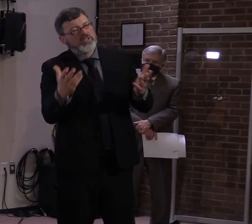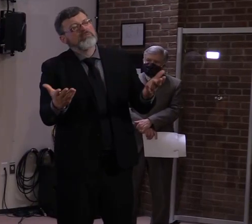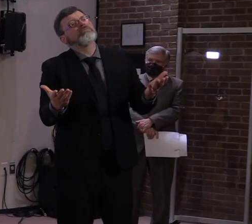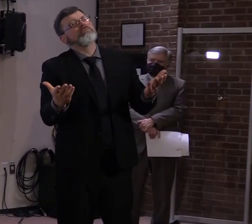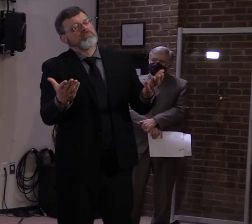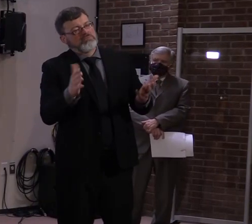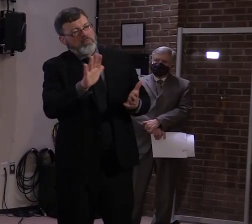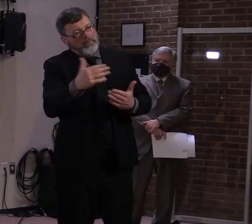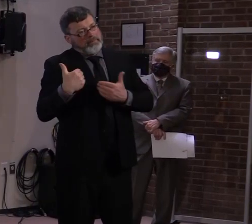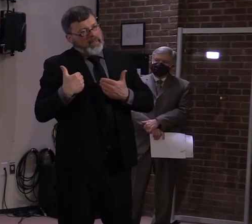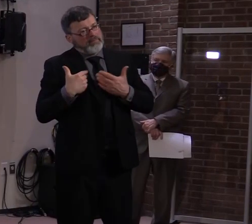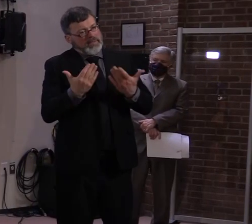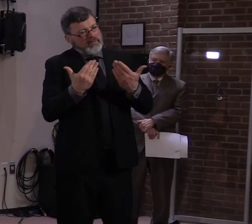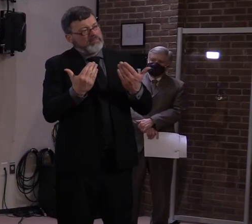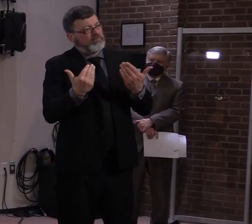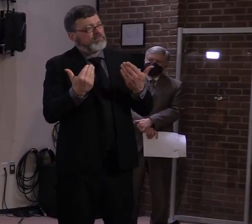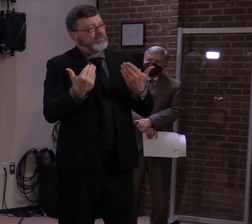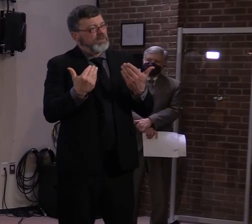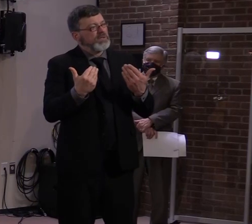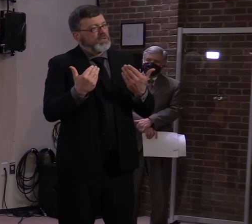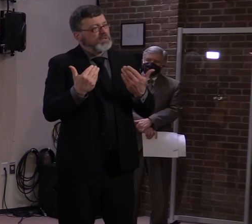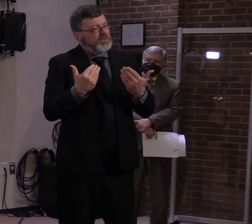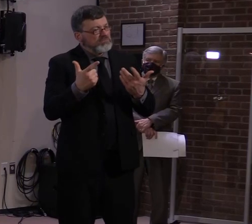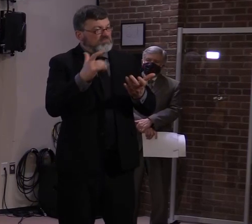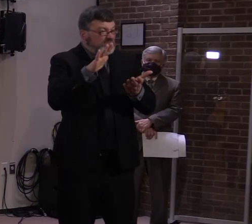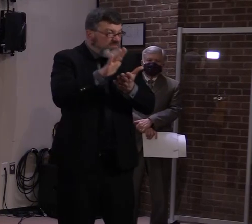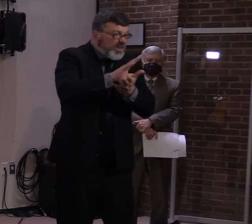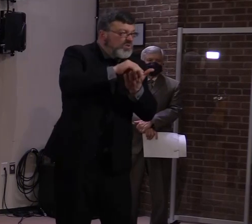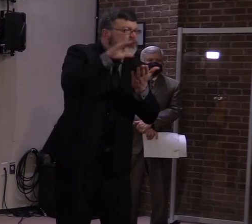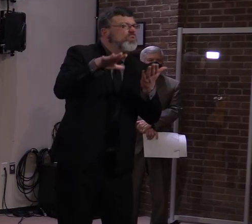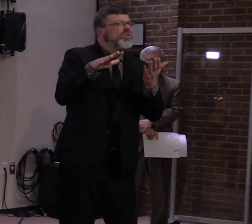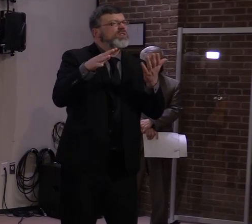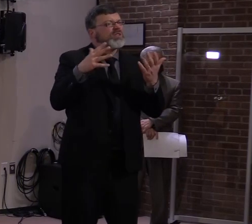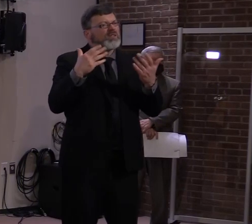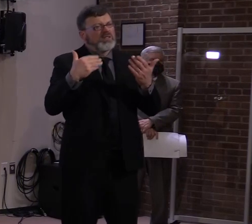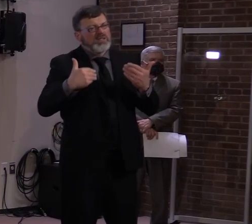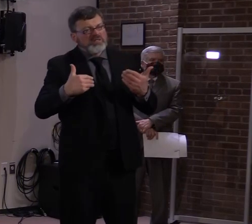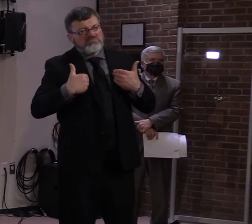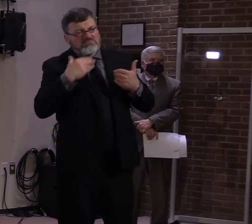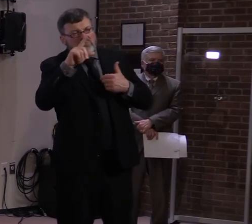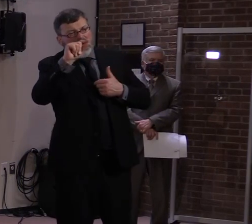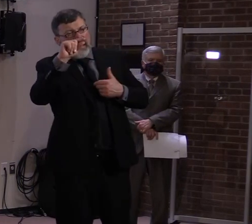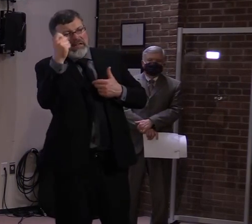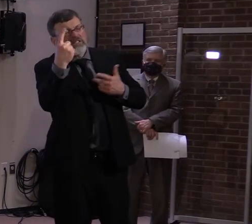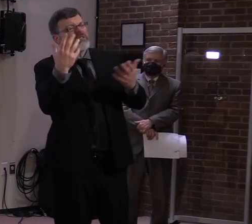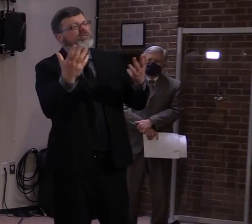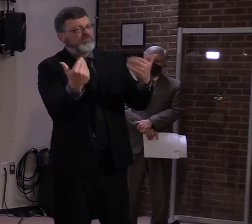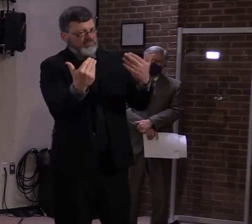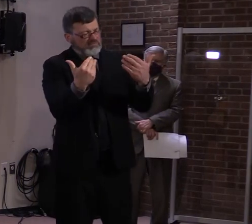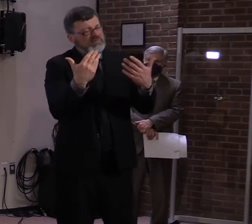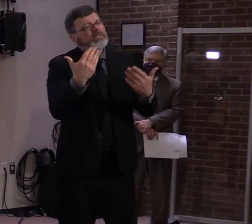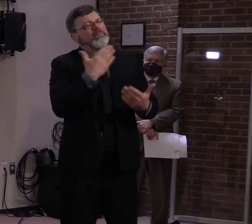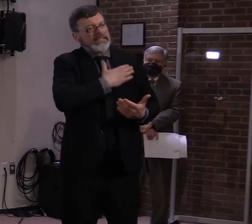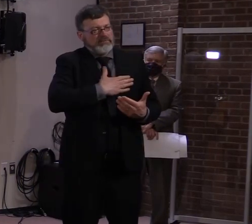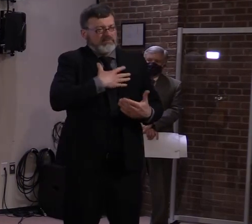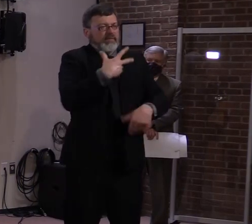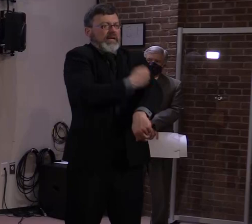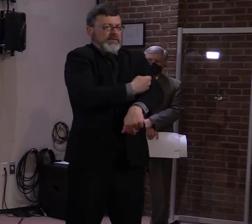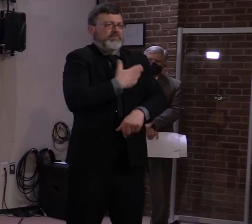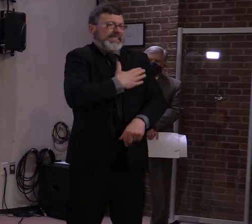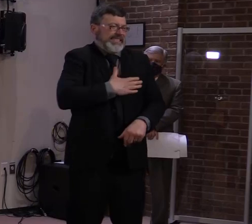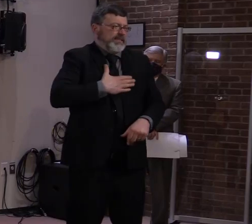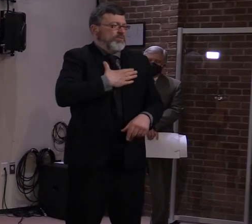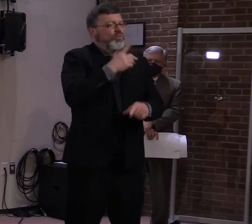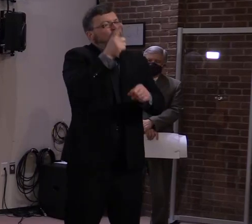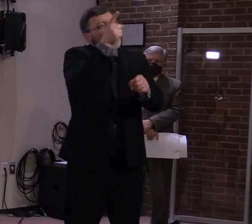one shot, do one thing, step up to help everyone else. And I don't think it's too